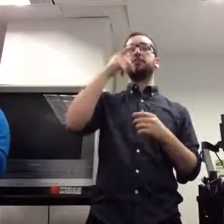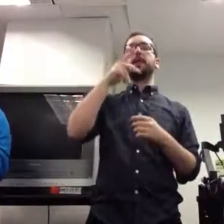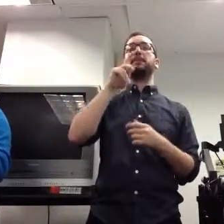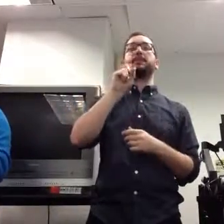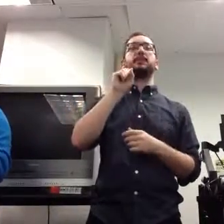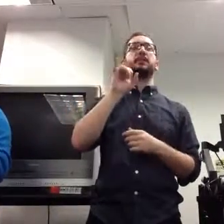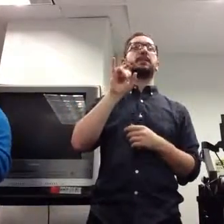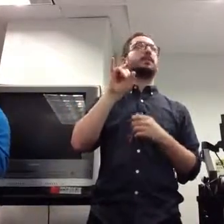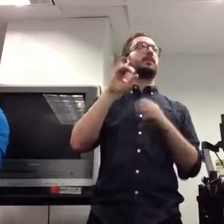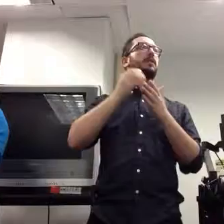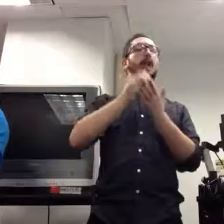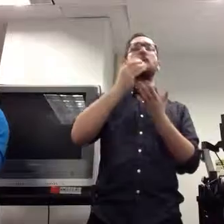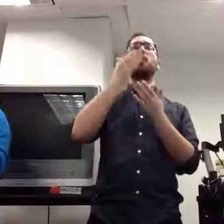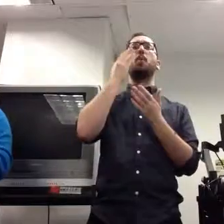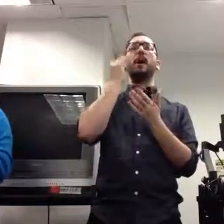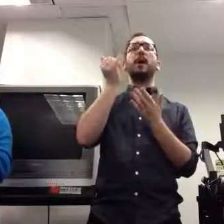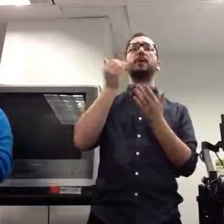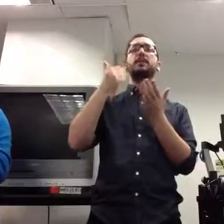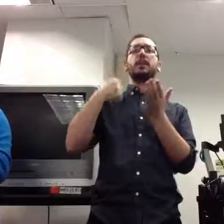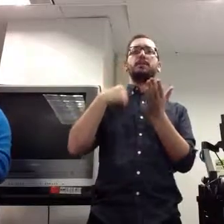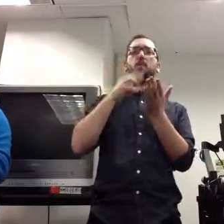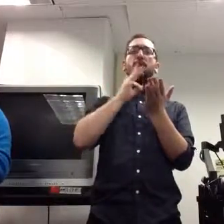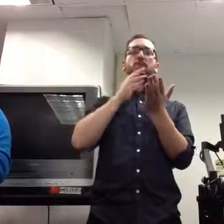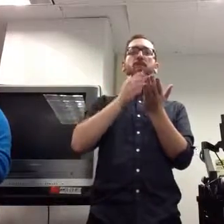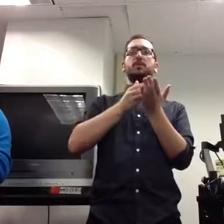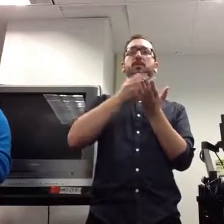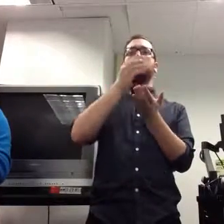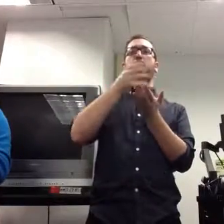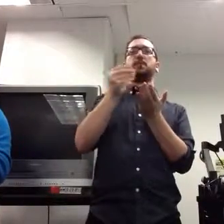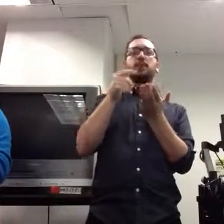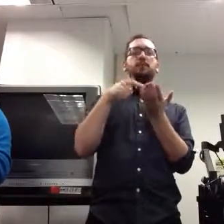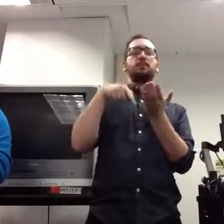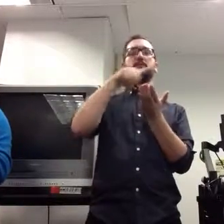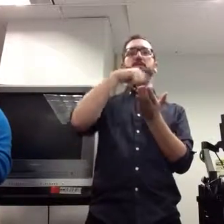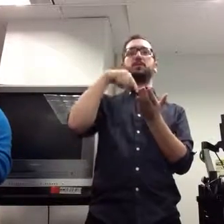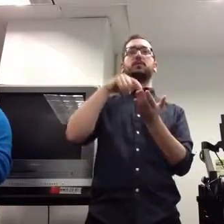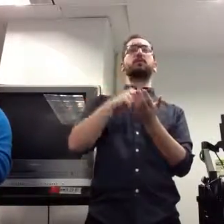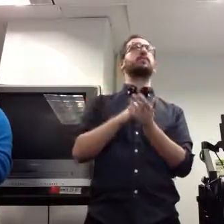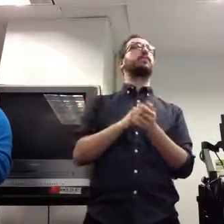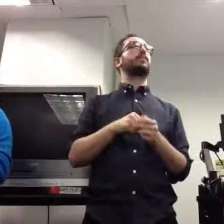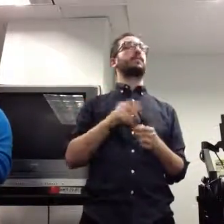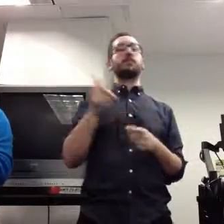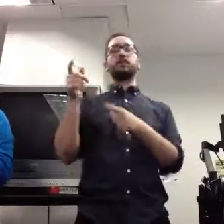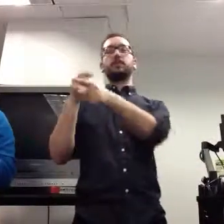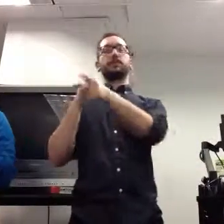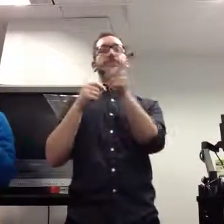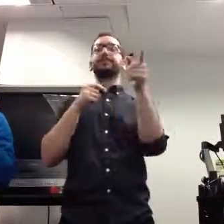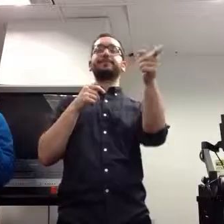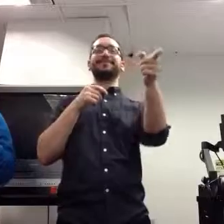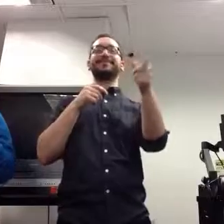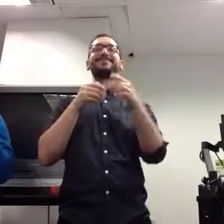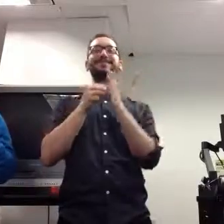it. Why does this have water on the outside of this Pepsi can? It's like cooler on the inside and warmer on the